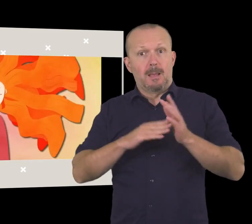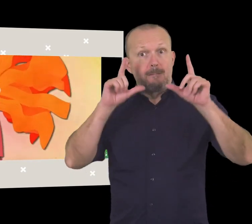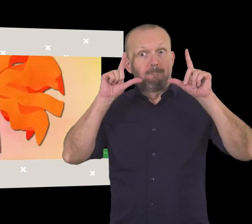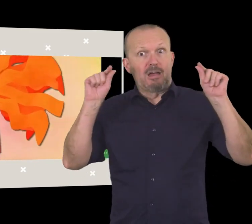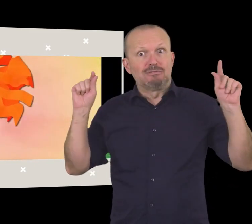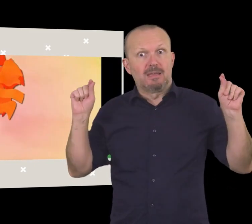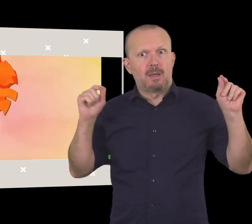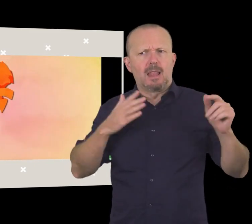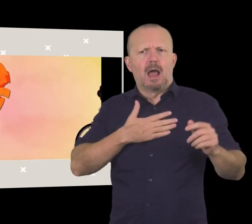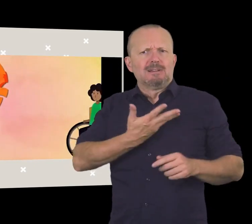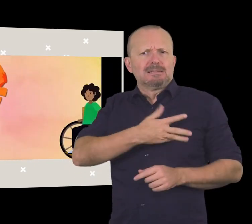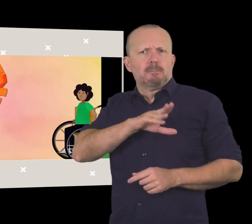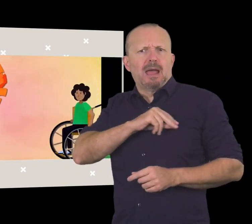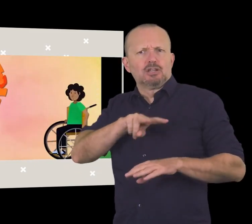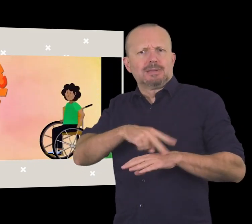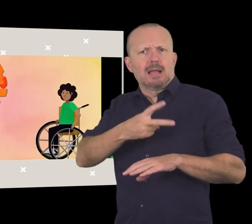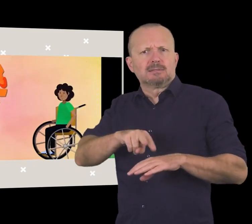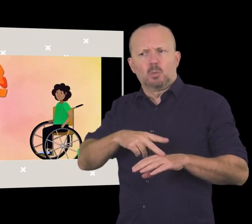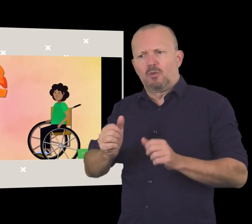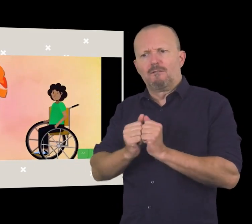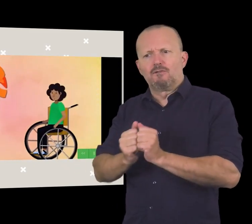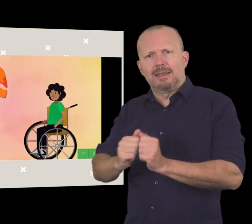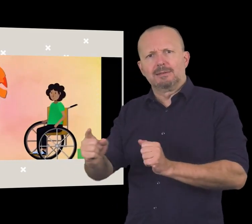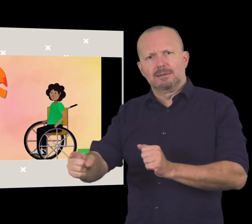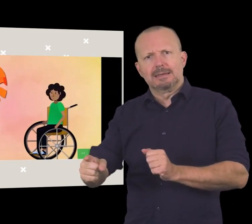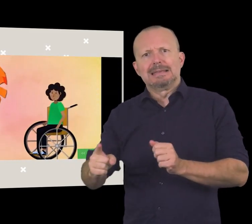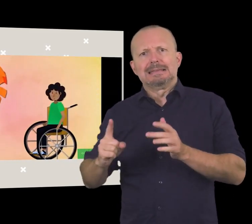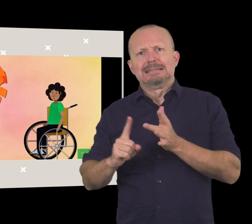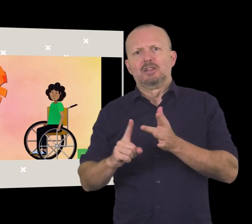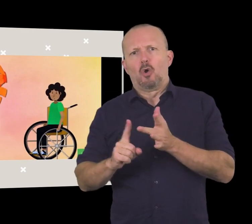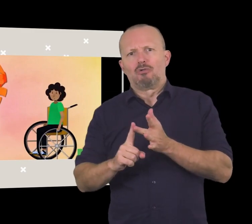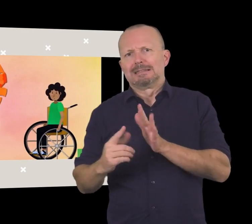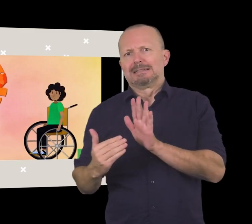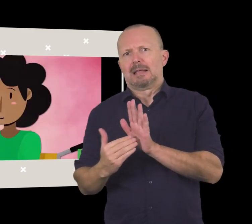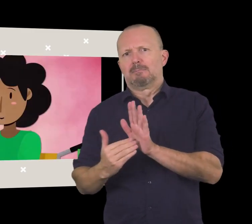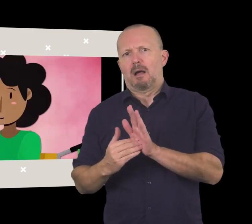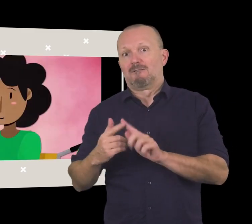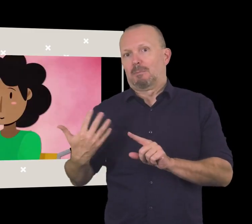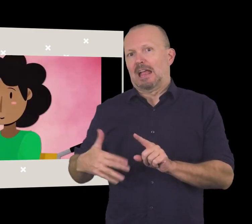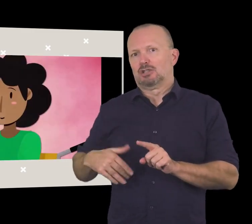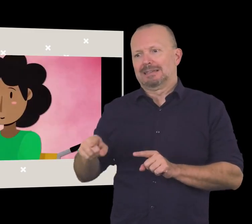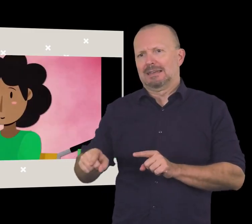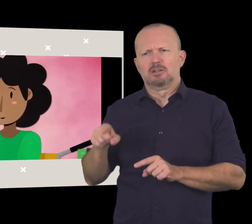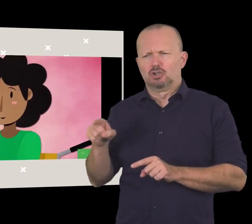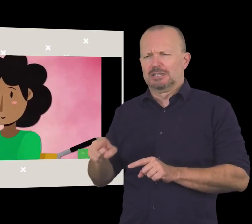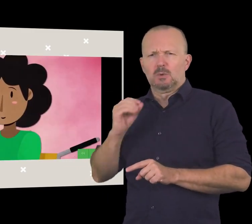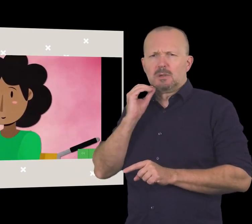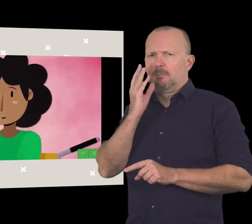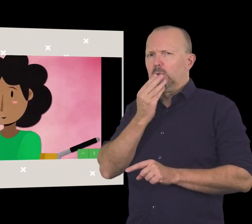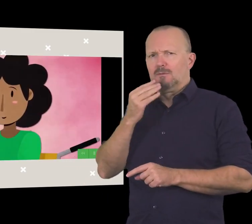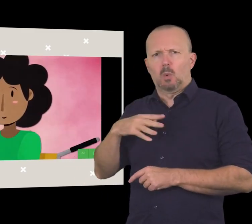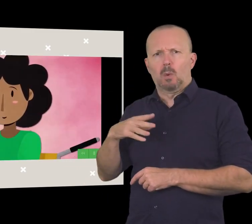Meredith liked to dance the tango with her friend Eleonora Zanzibar from Argentina. Eleonora Zanzibar was